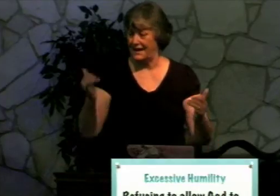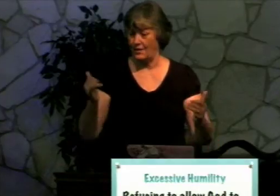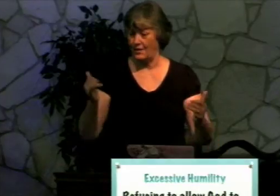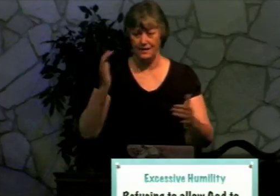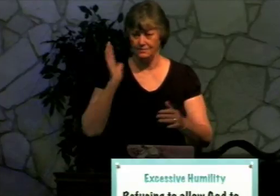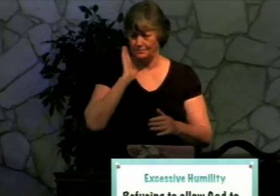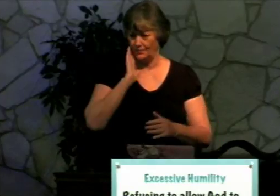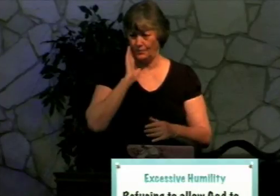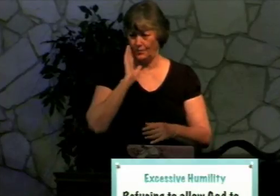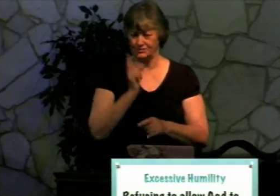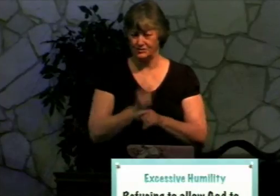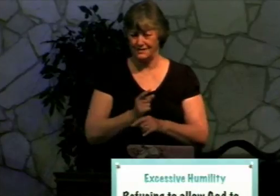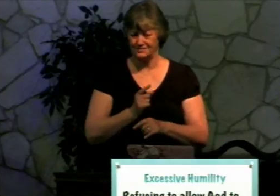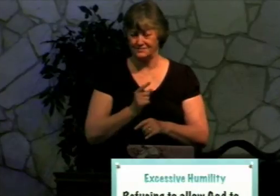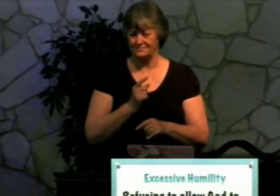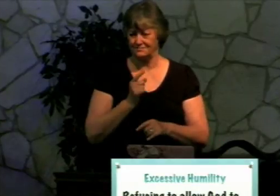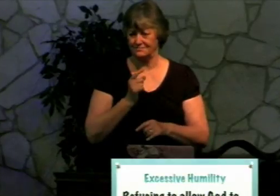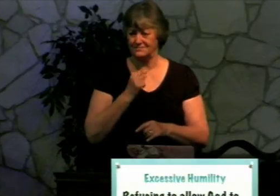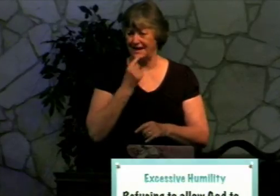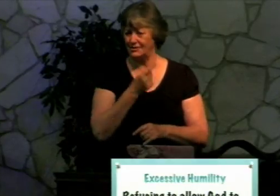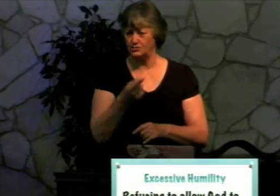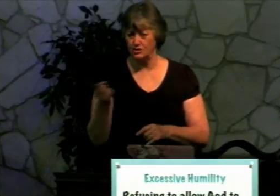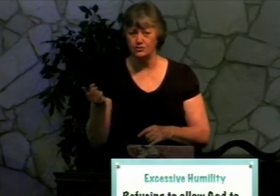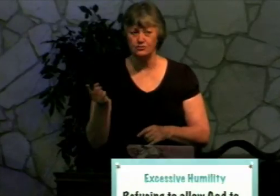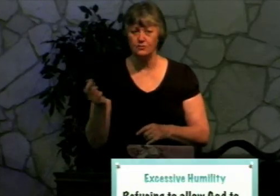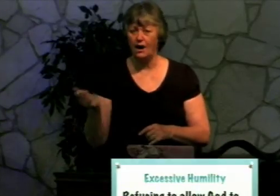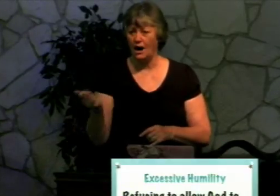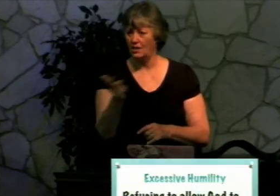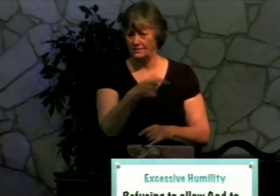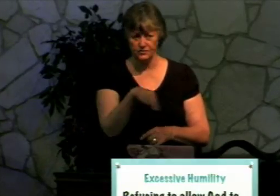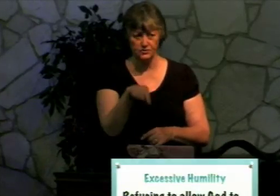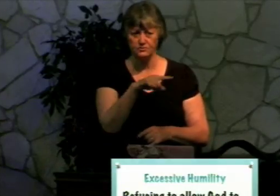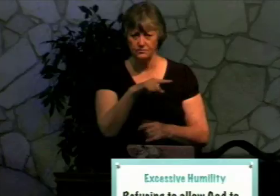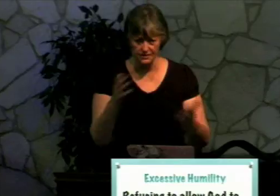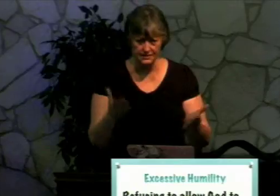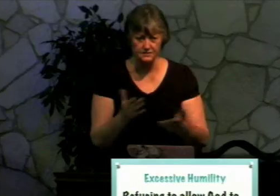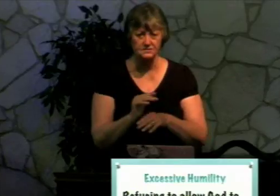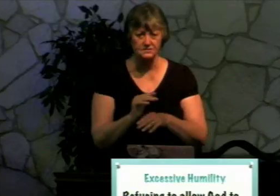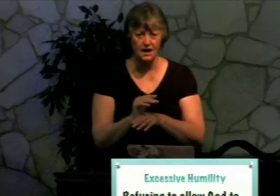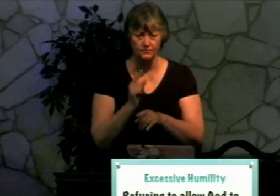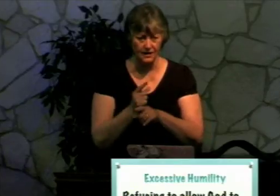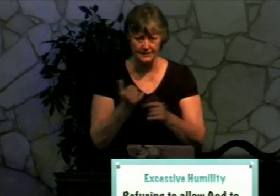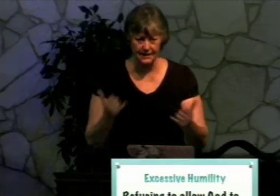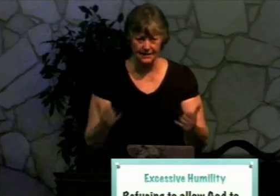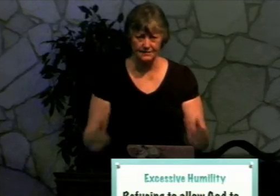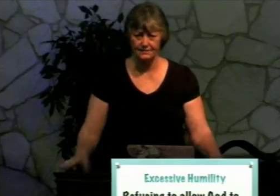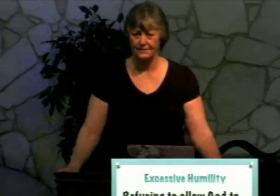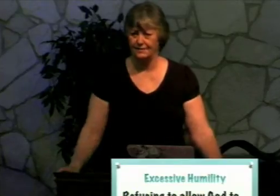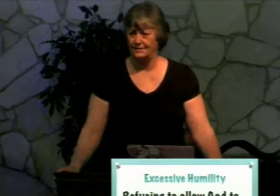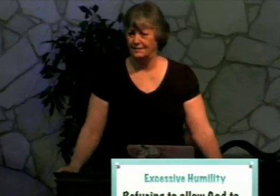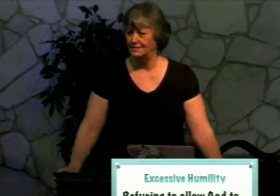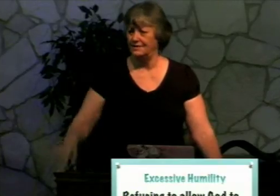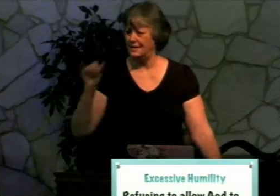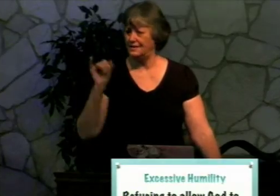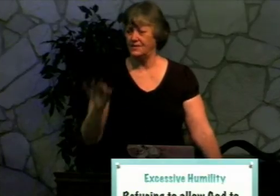Now, I will just tell you, all of you who are here tonight right now, if there